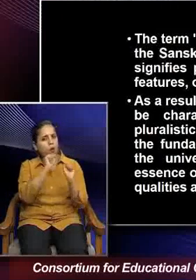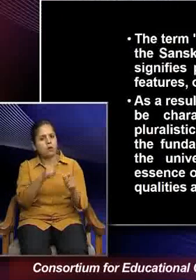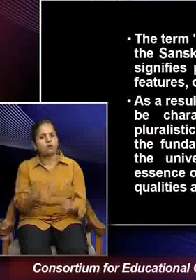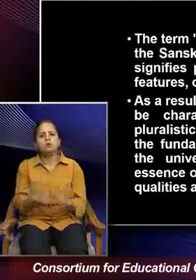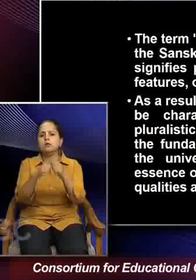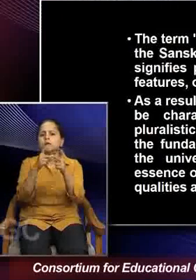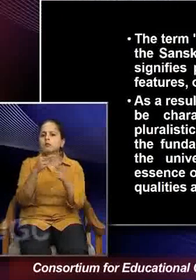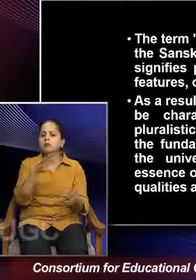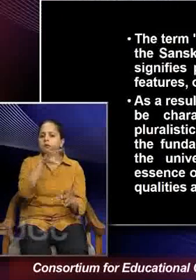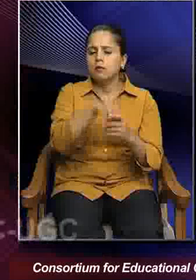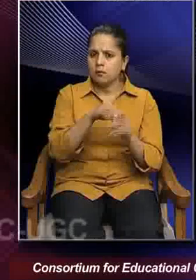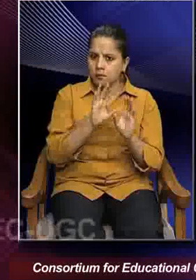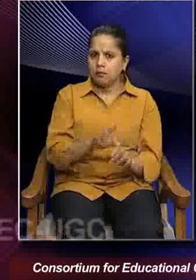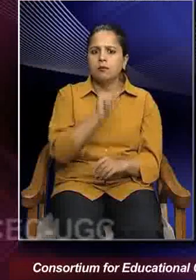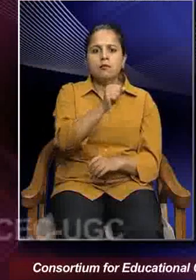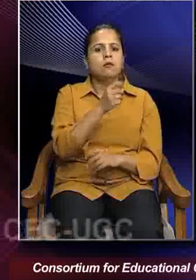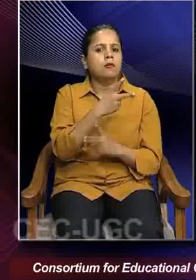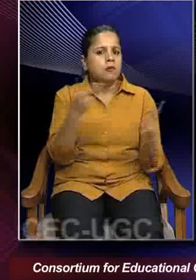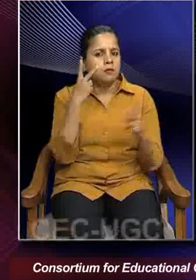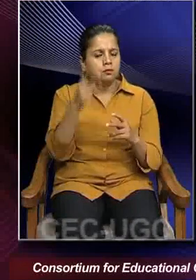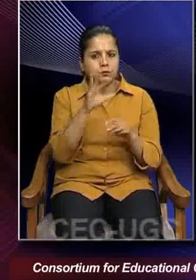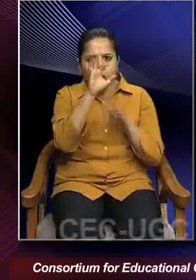and attributes.